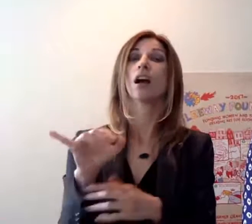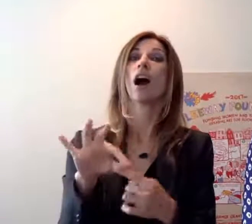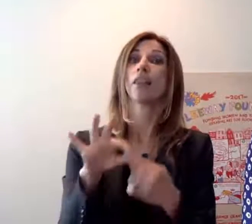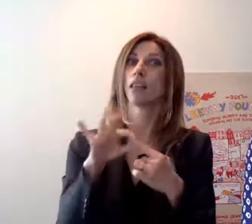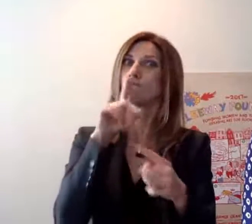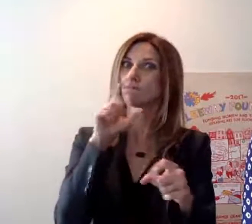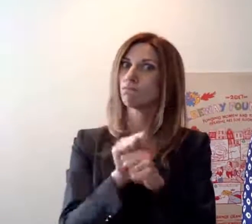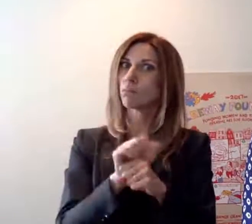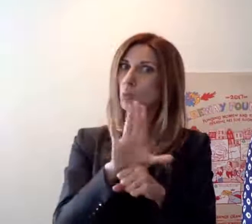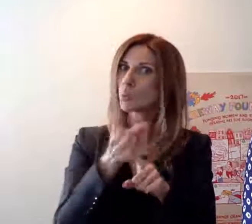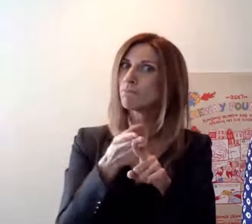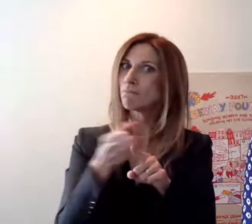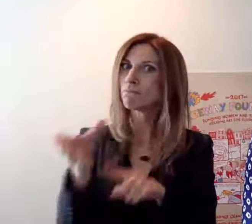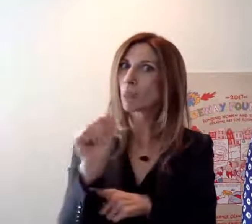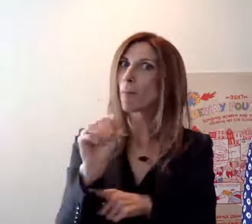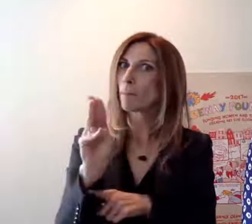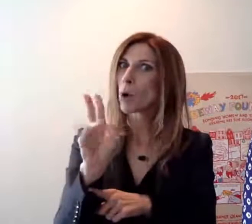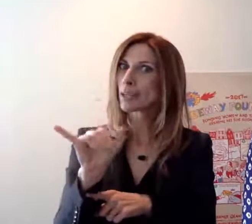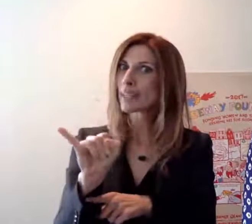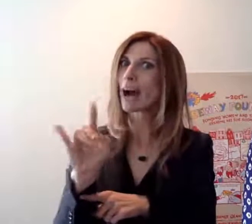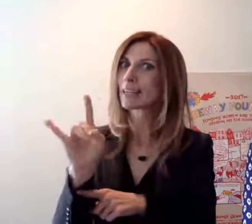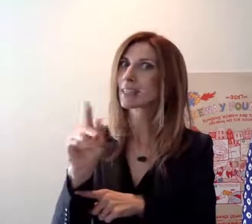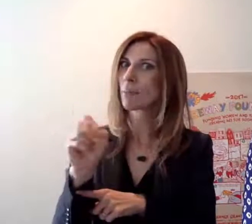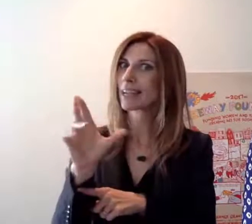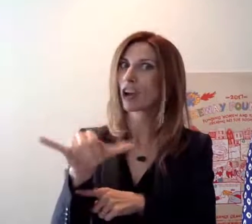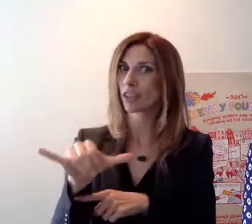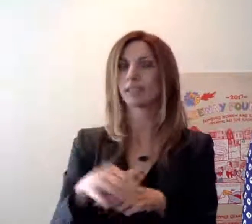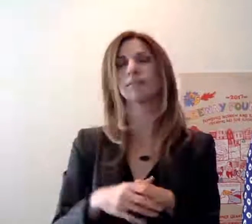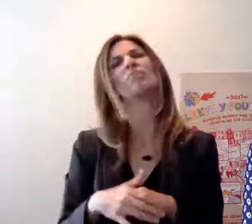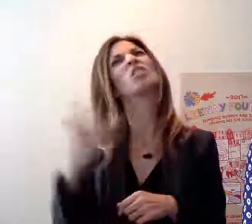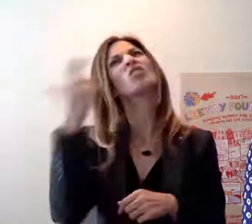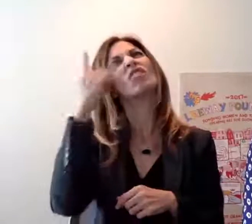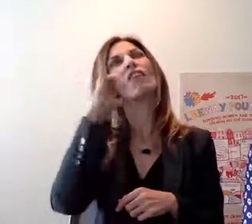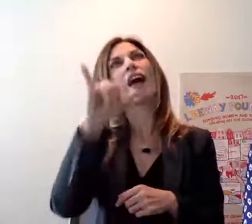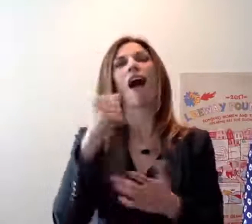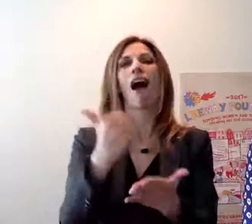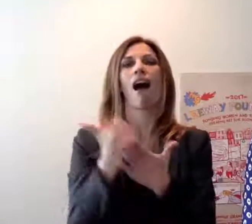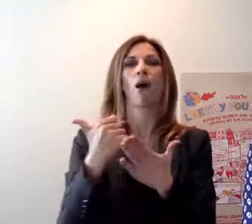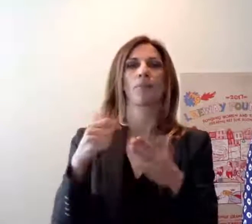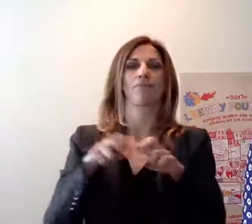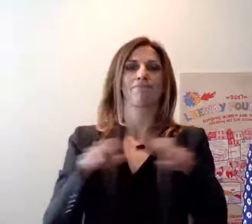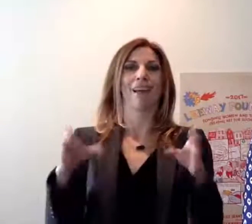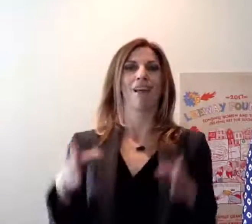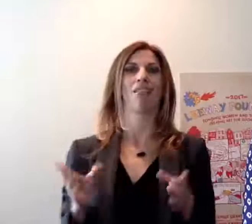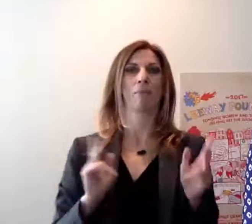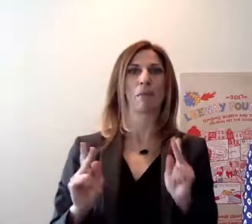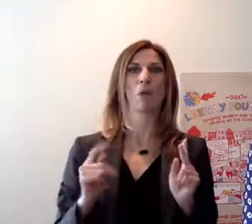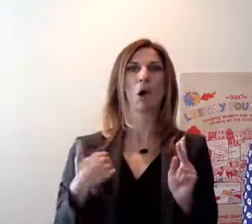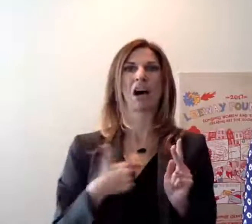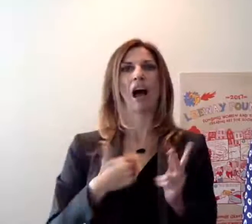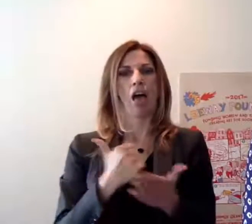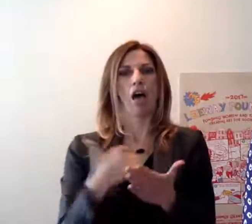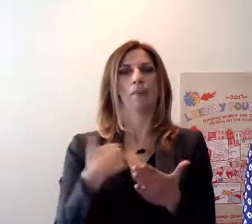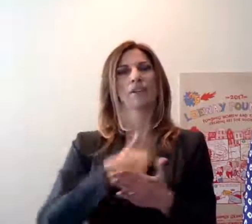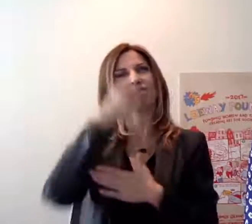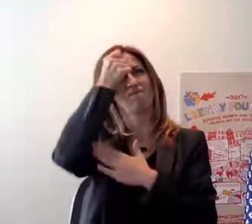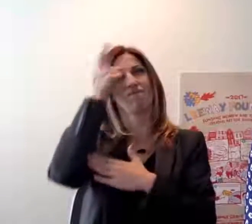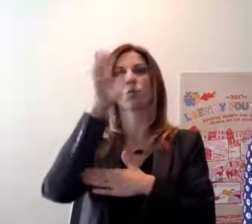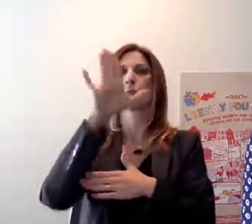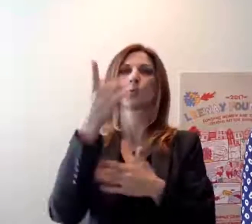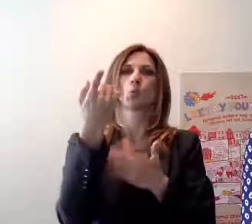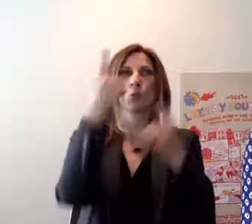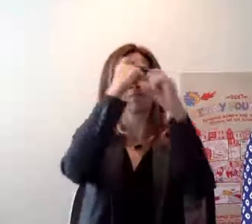multidisciplinary. And the reason for that is because it helps give a panel a sense of what you do if